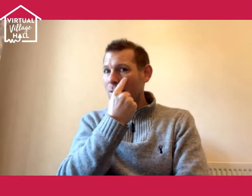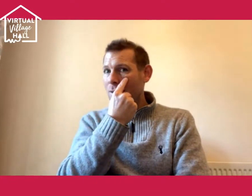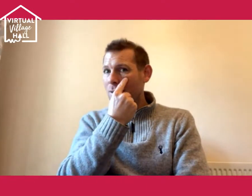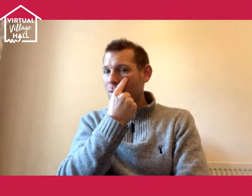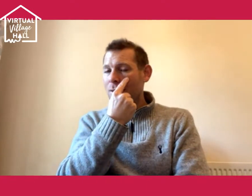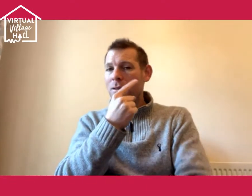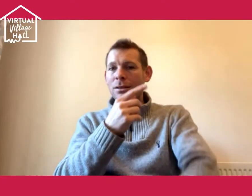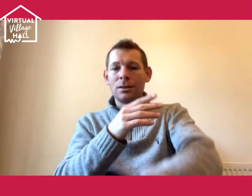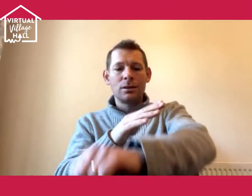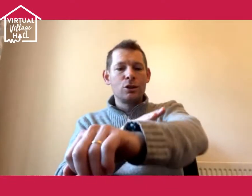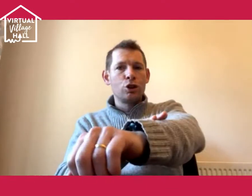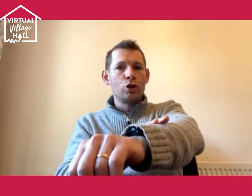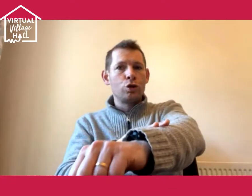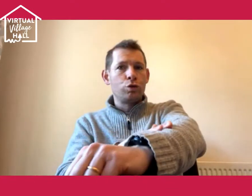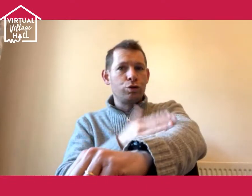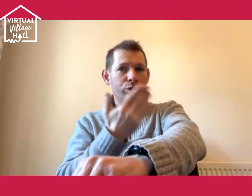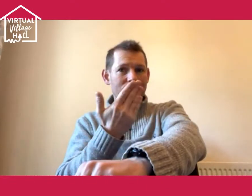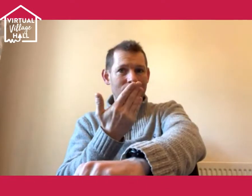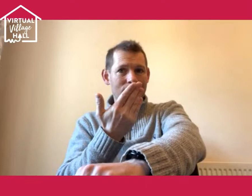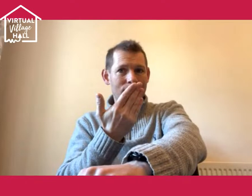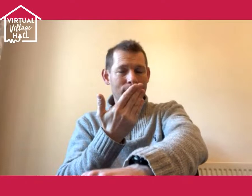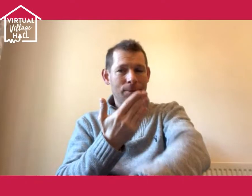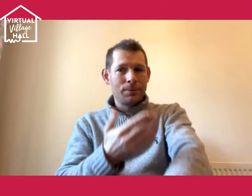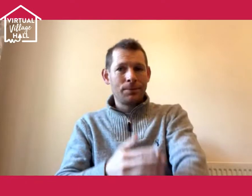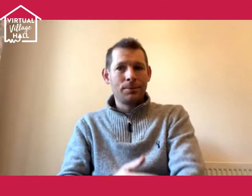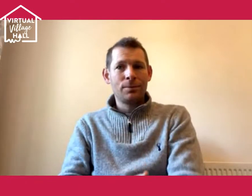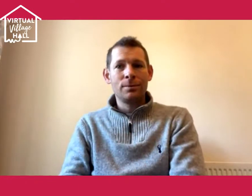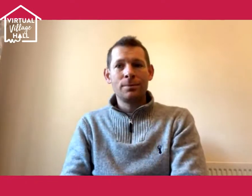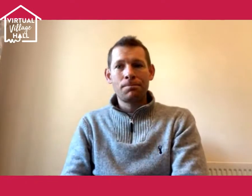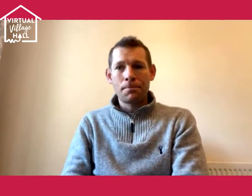His eyes are green.